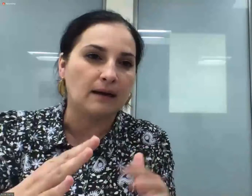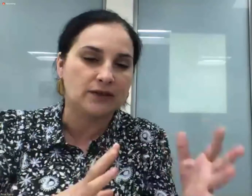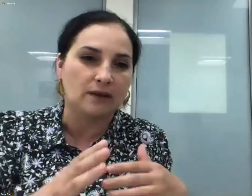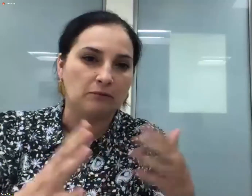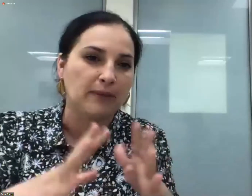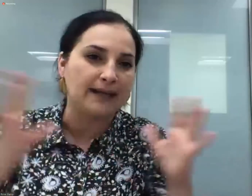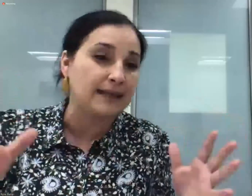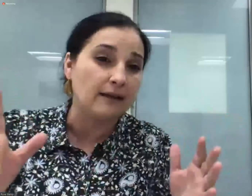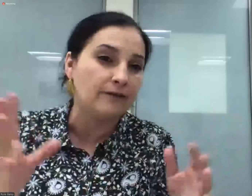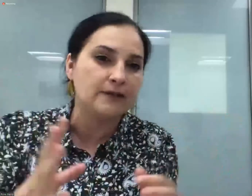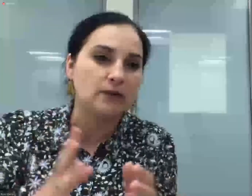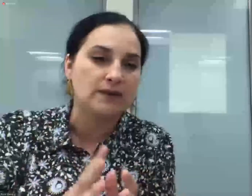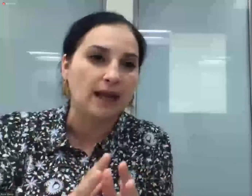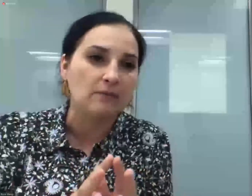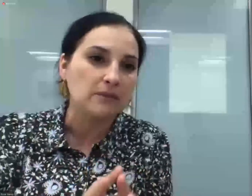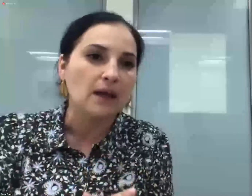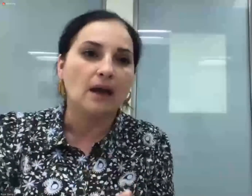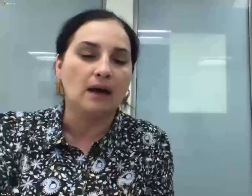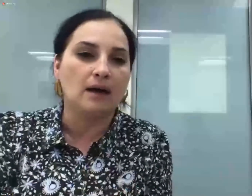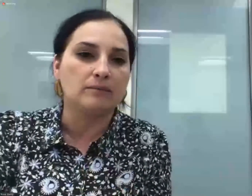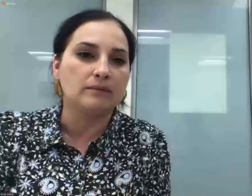occurs just by itself, so to say,